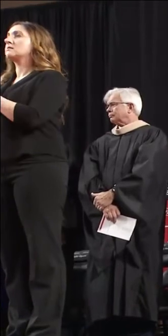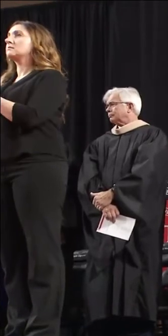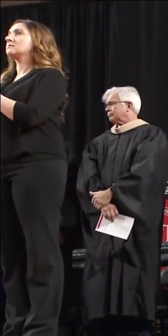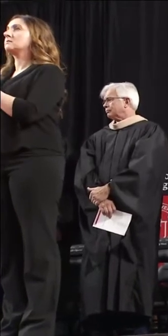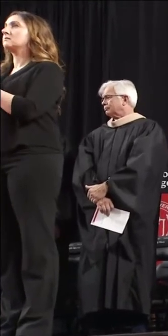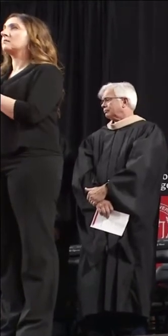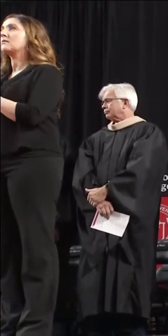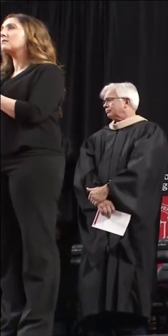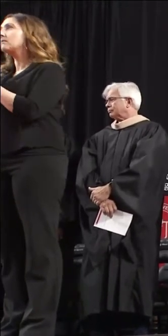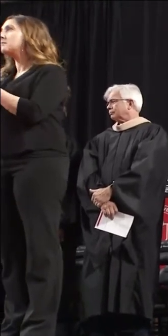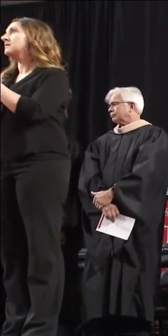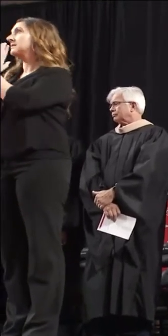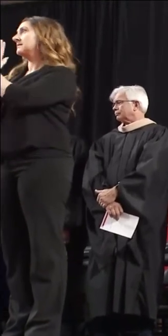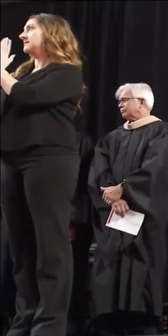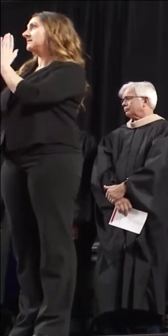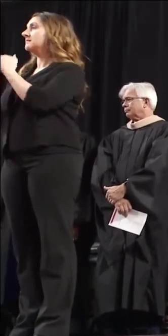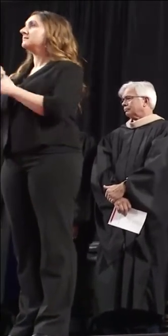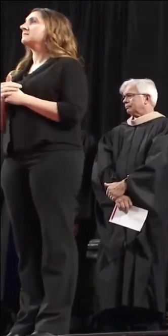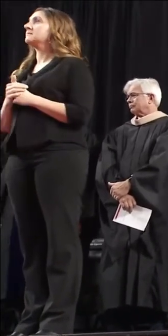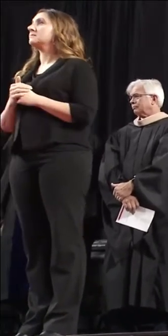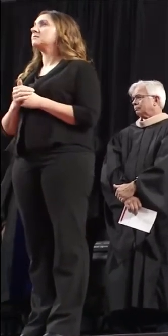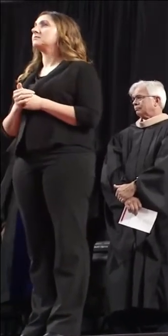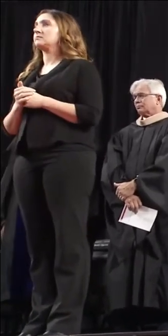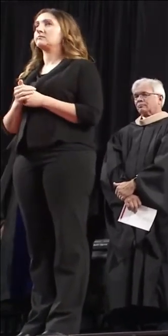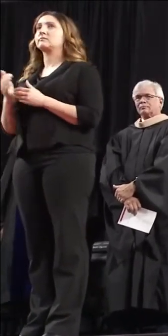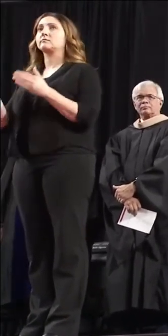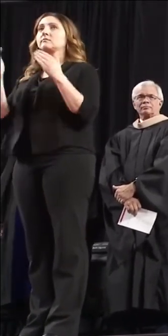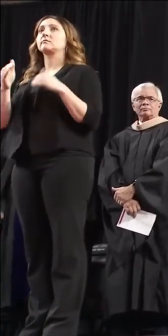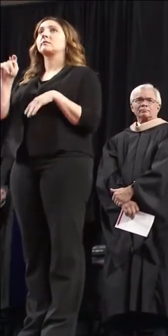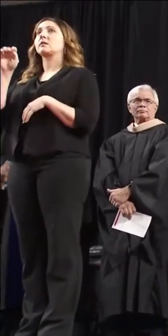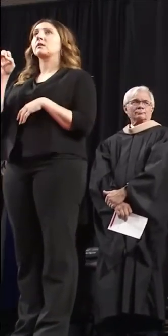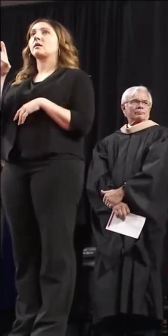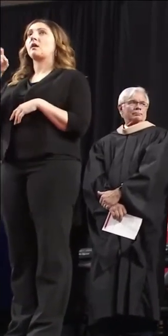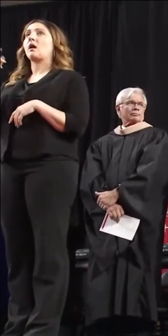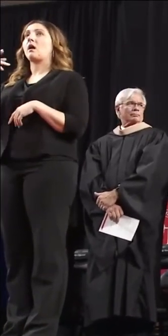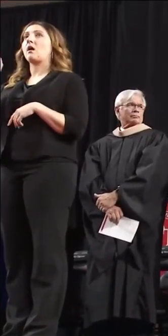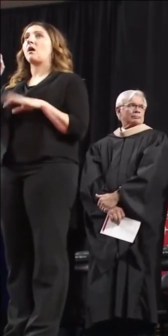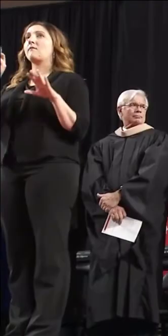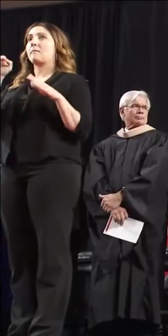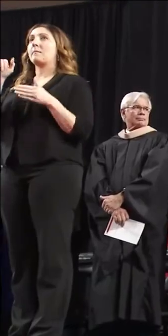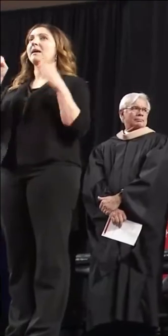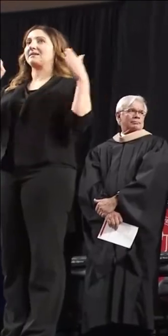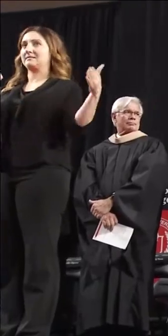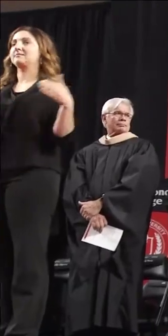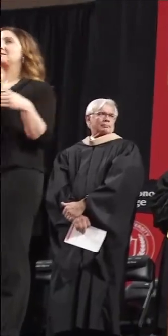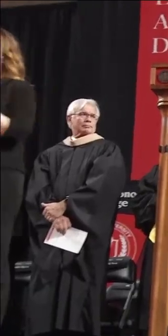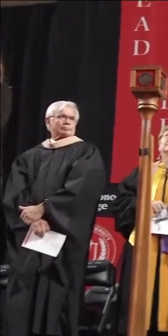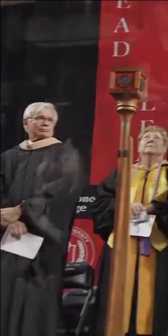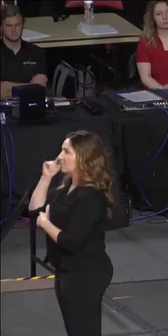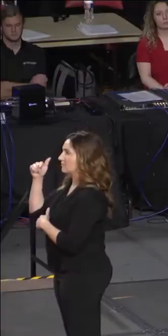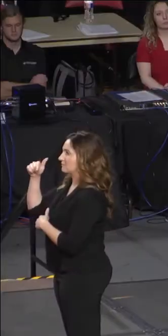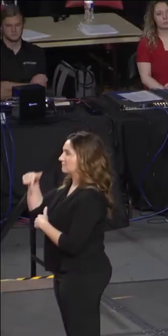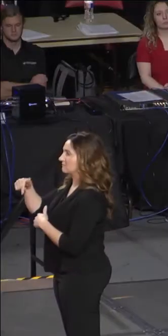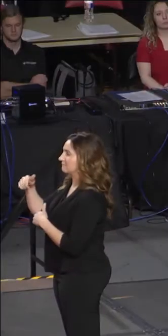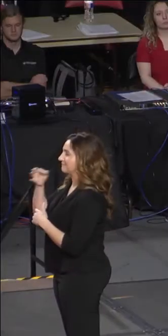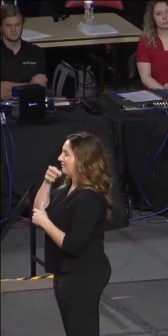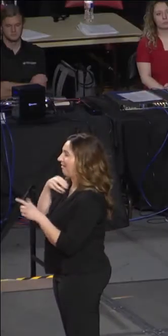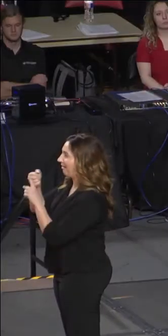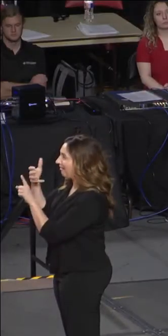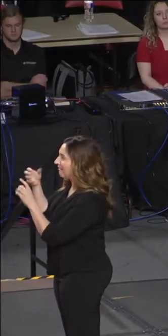President for Information Technology. Todd Huffm, this morning's speaker, who will be introduced more fully in a few